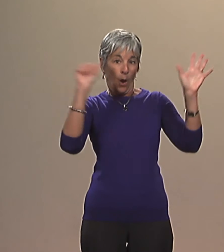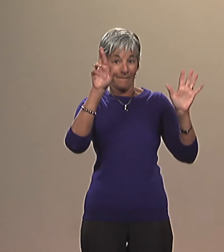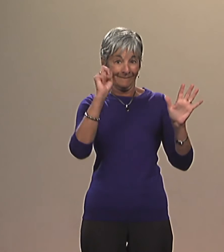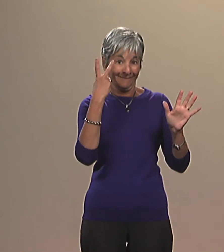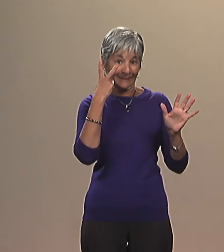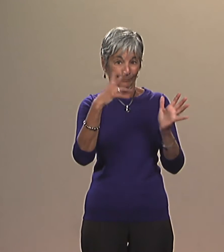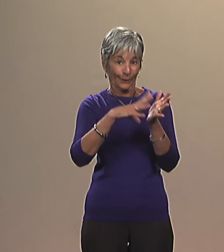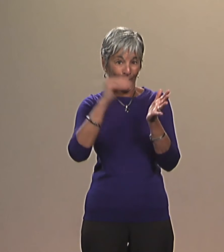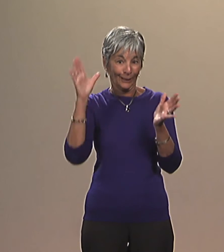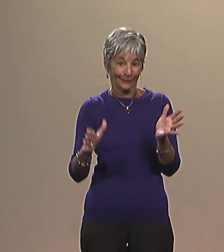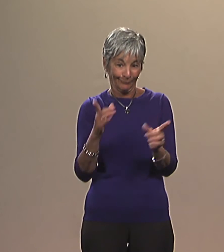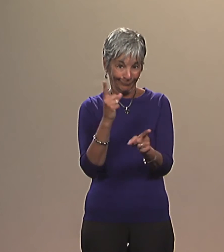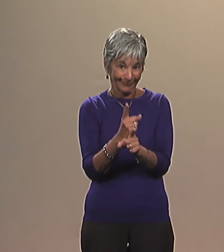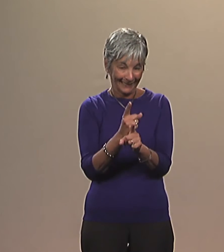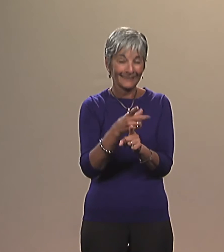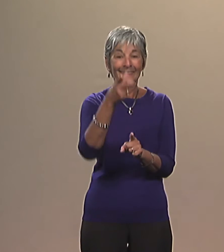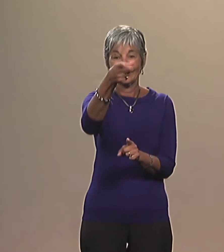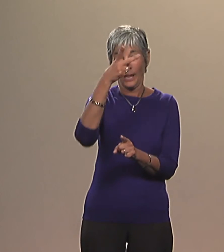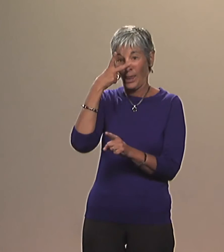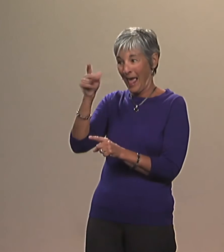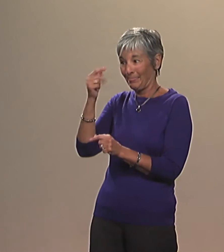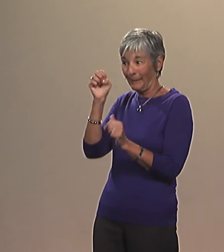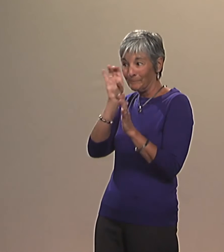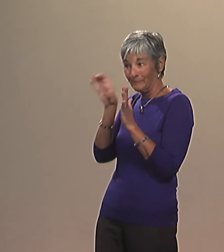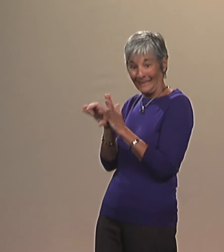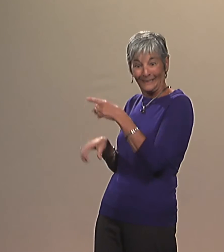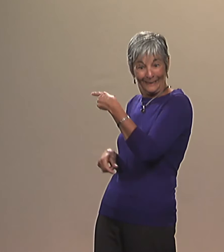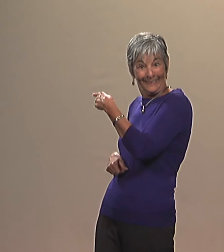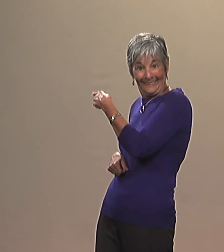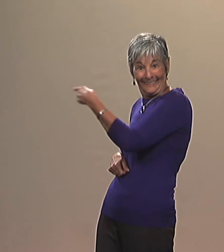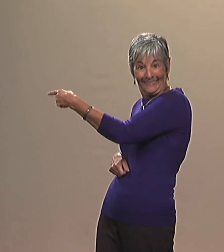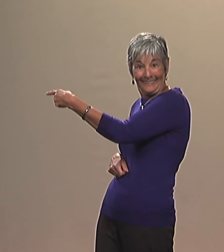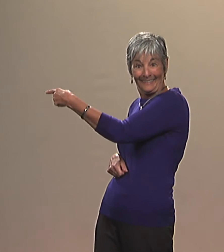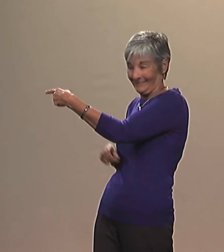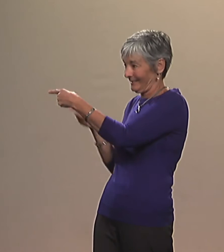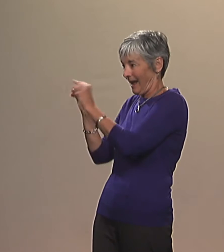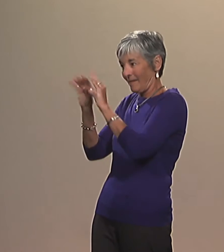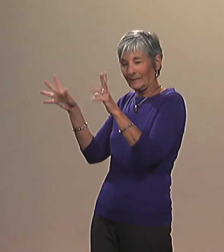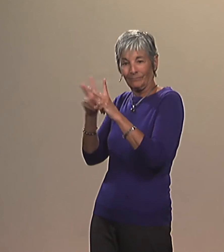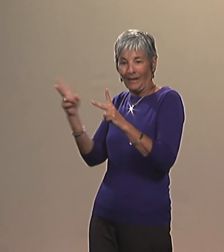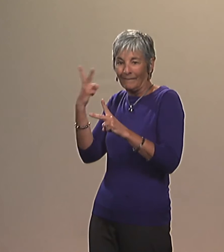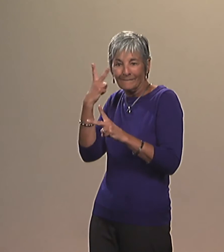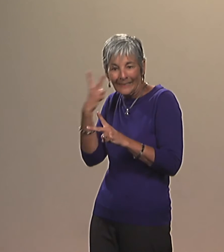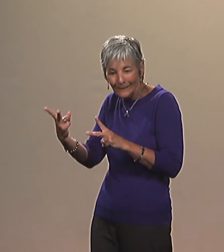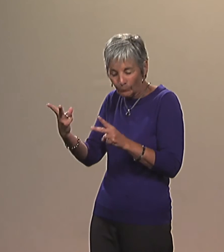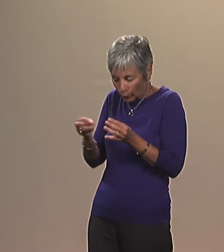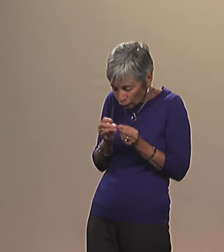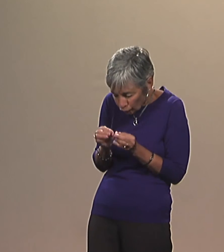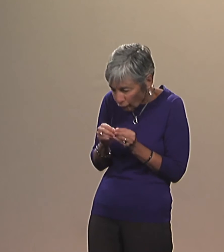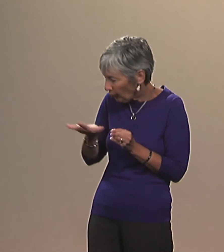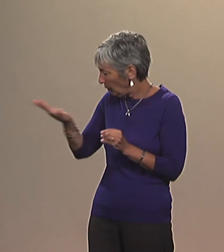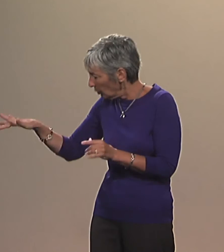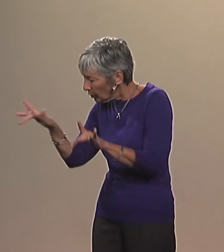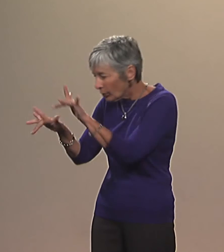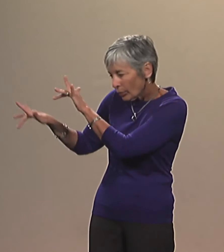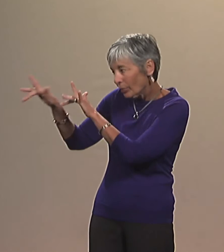Deaf babies are, of course, visual learners, right? You can see in the picture how they visually engage with each other and with the